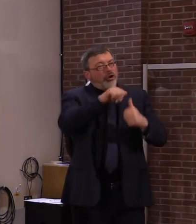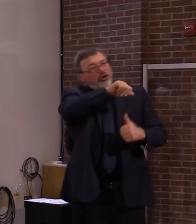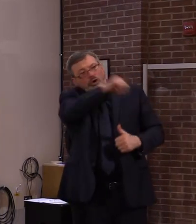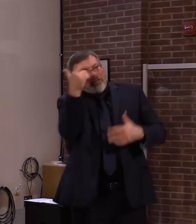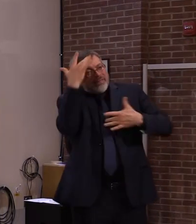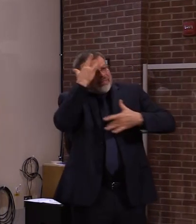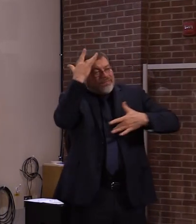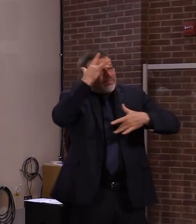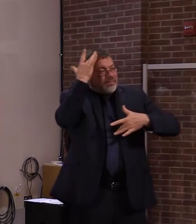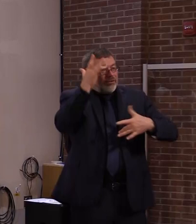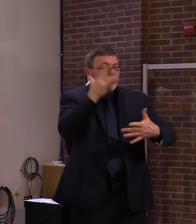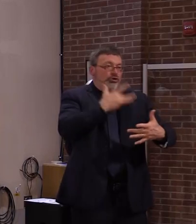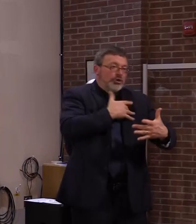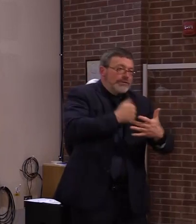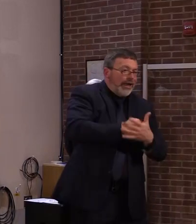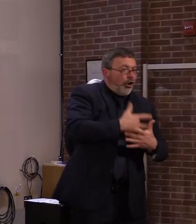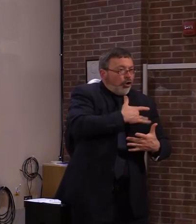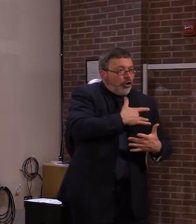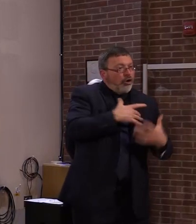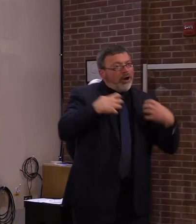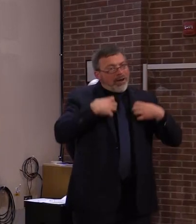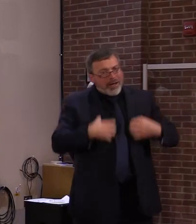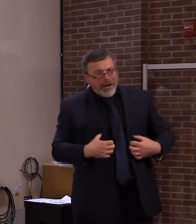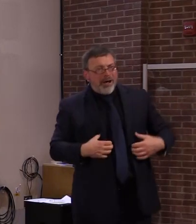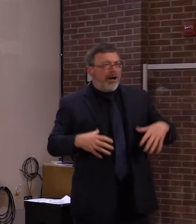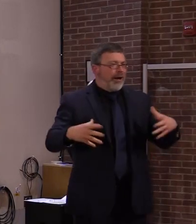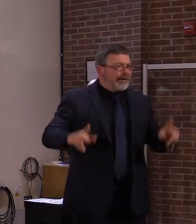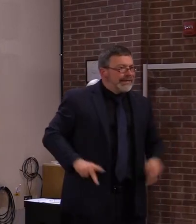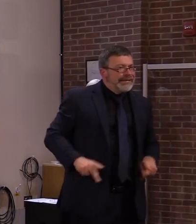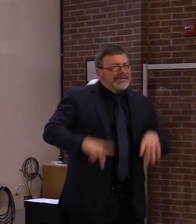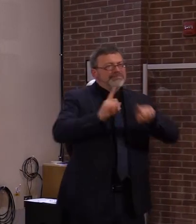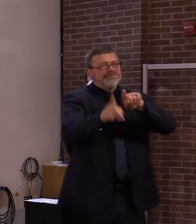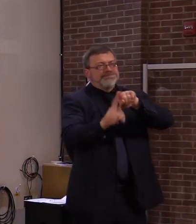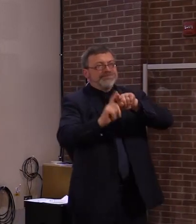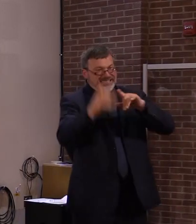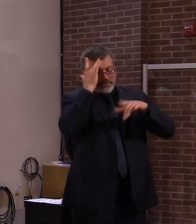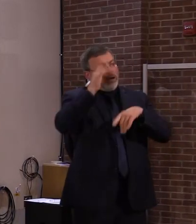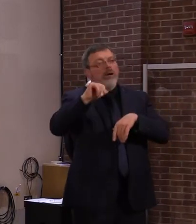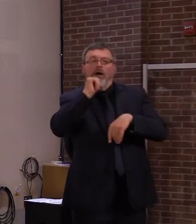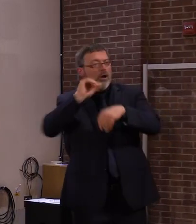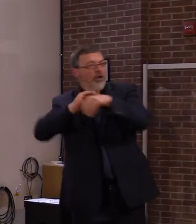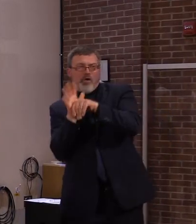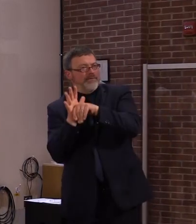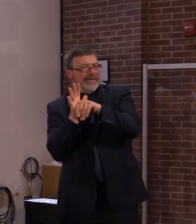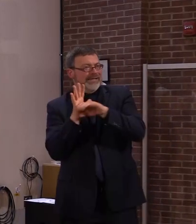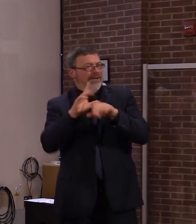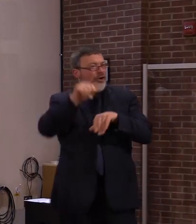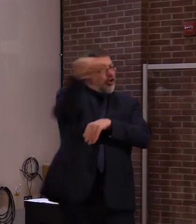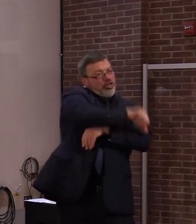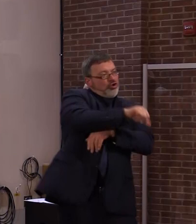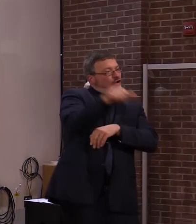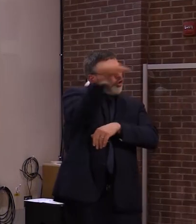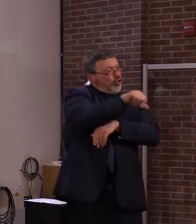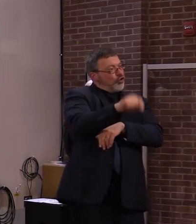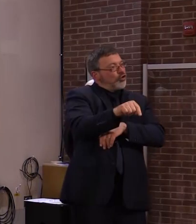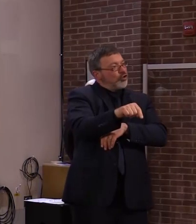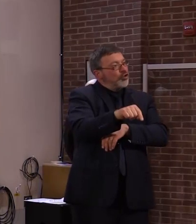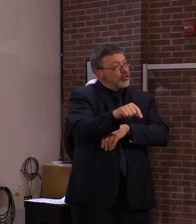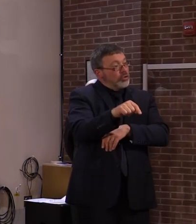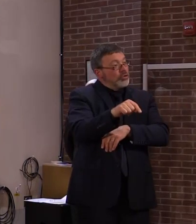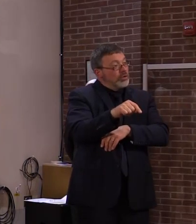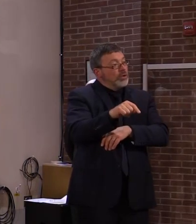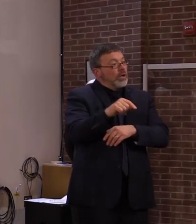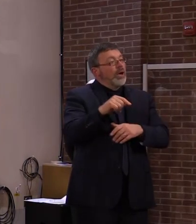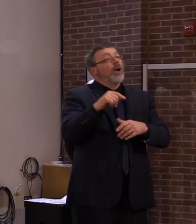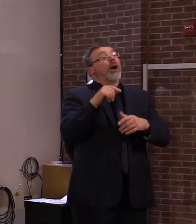as some COVID. And I would again caution everyone to use the VAERS data, the Vaccine Adverse